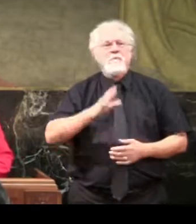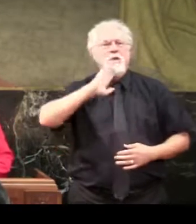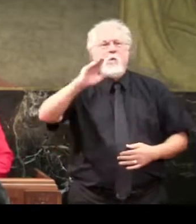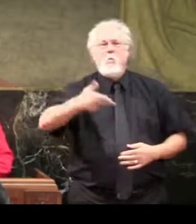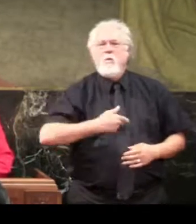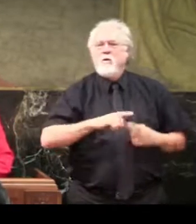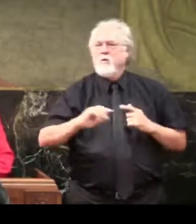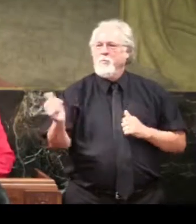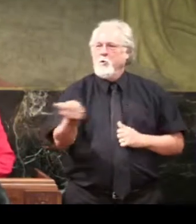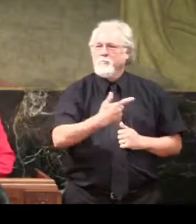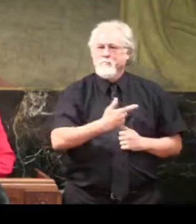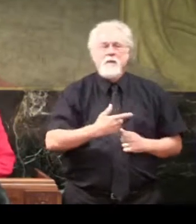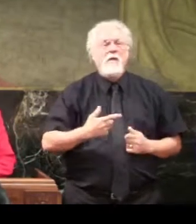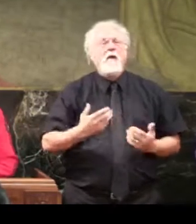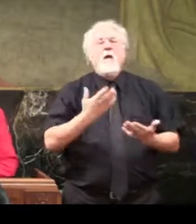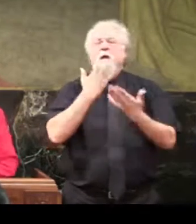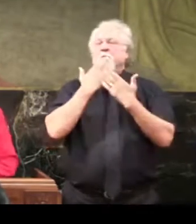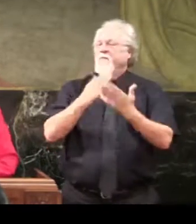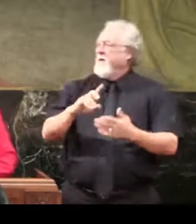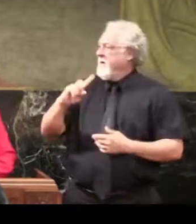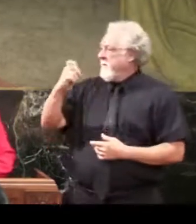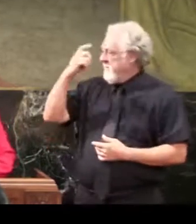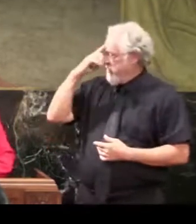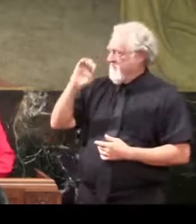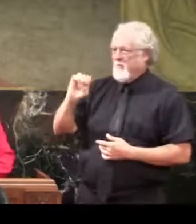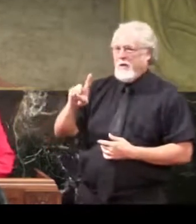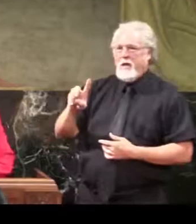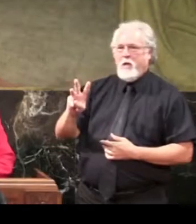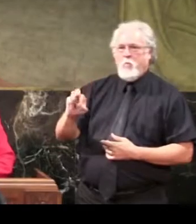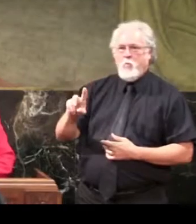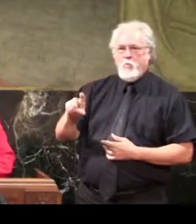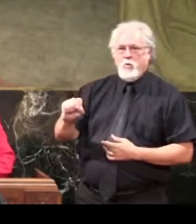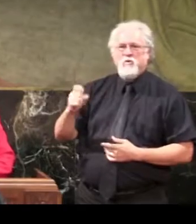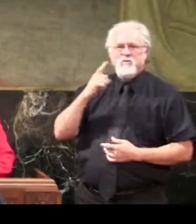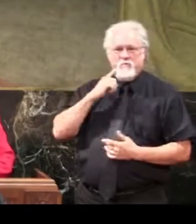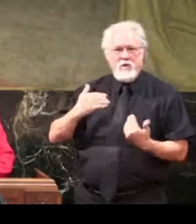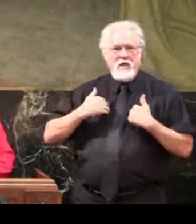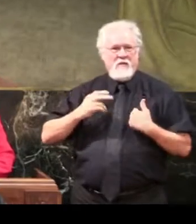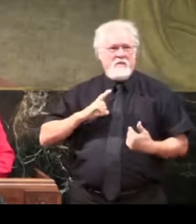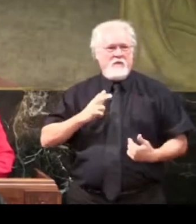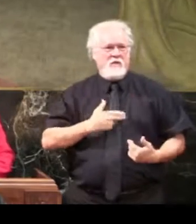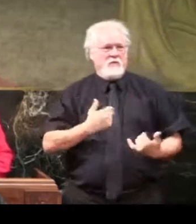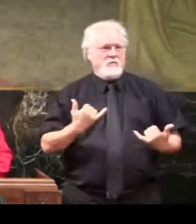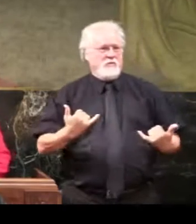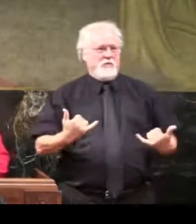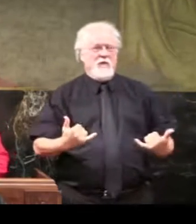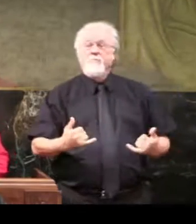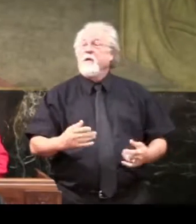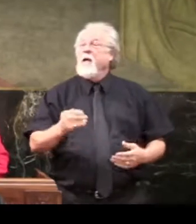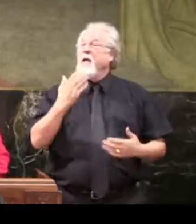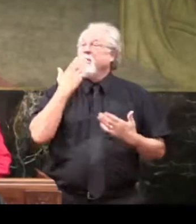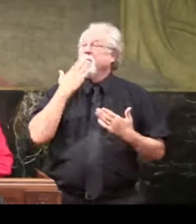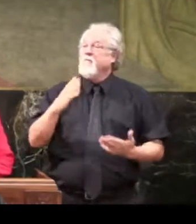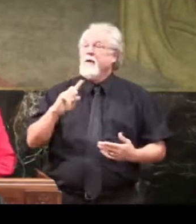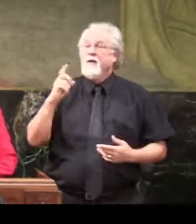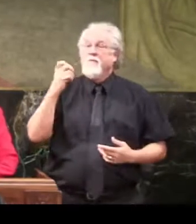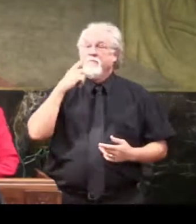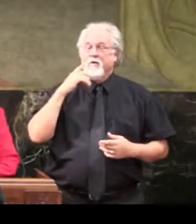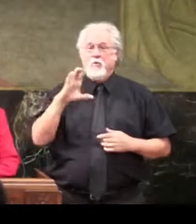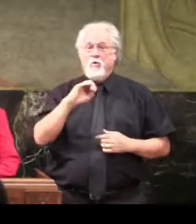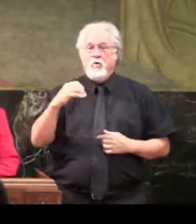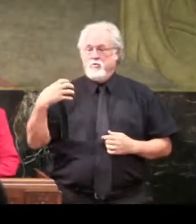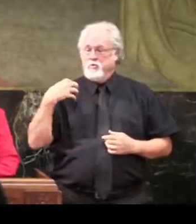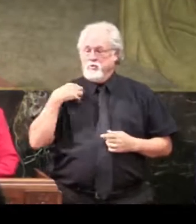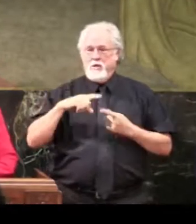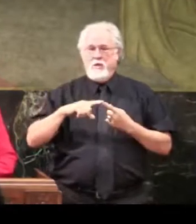Welcome, everyone. I want to thank Governor Edwards and his team for hosting us today. I also want to thank the federal co-chairman,